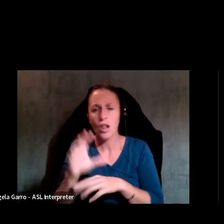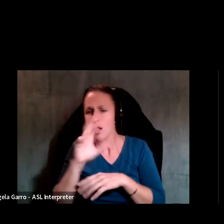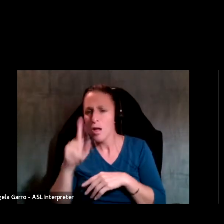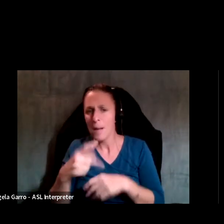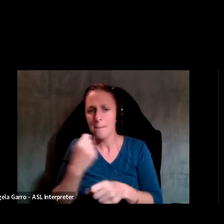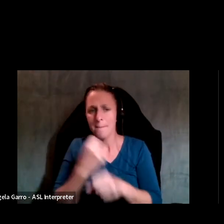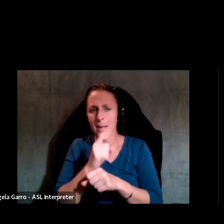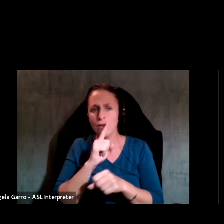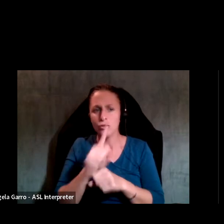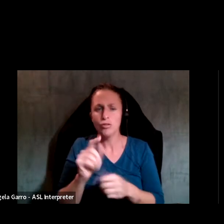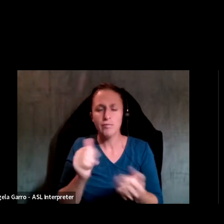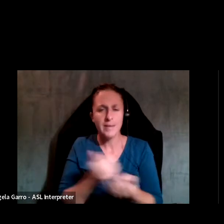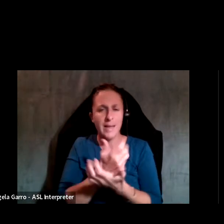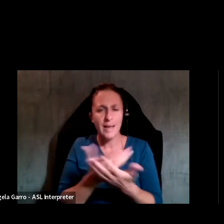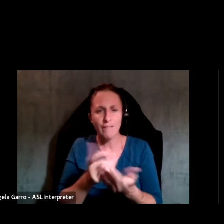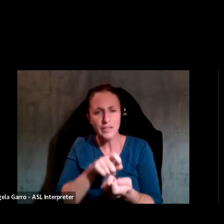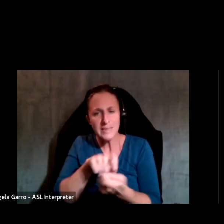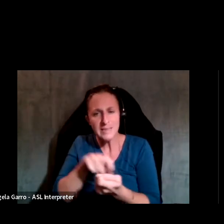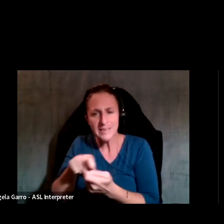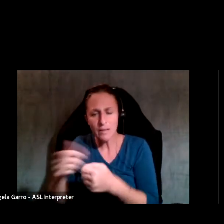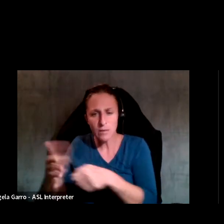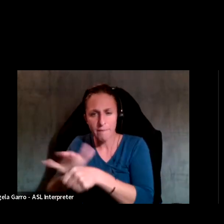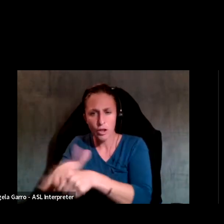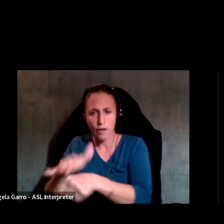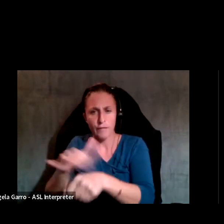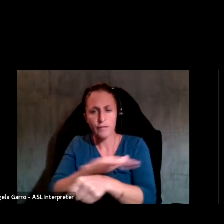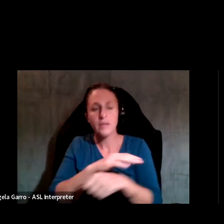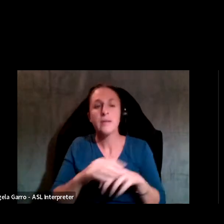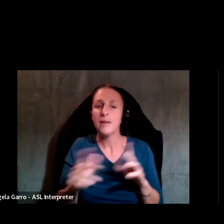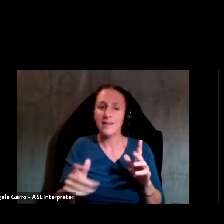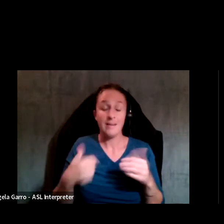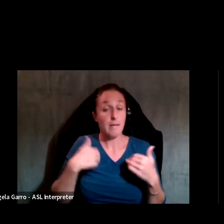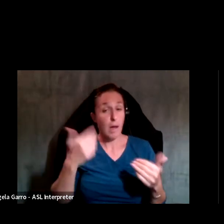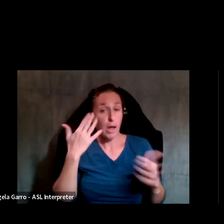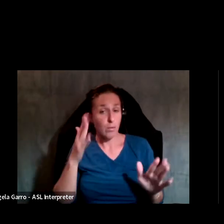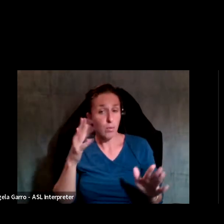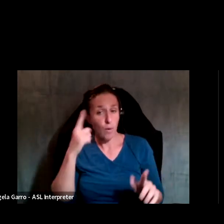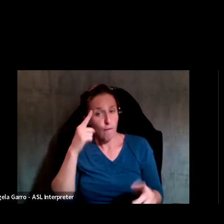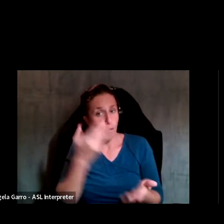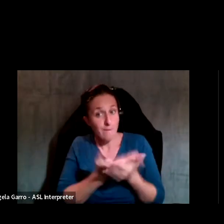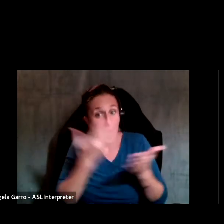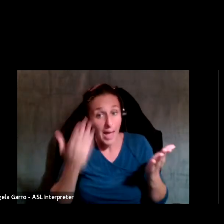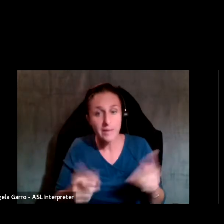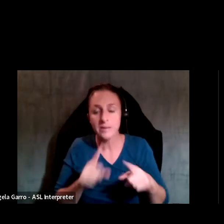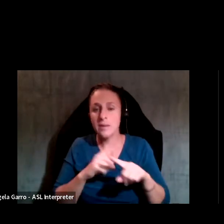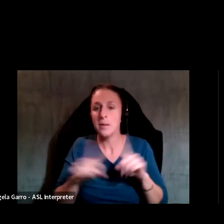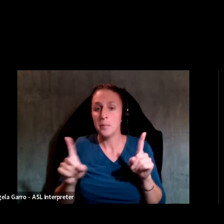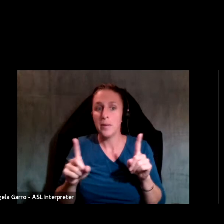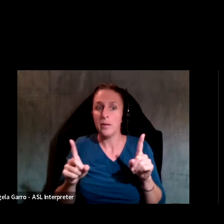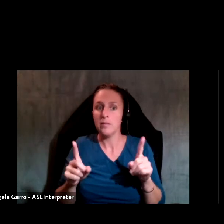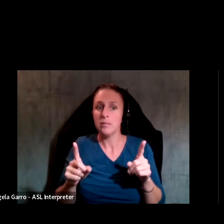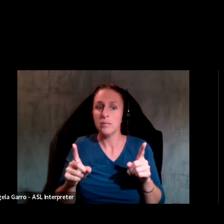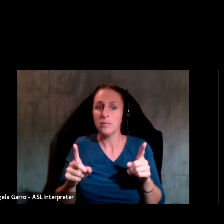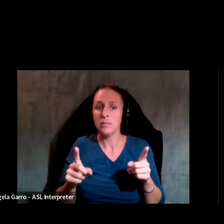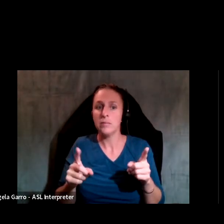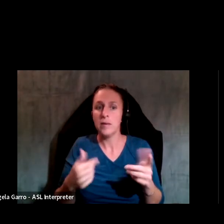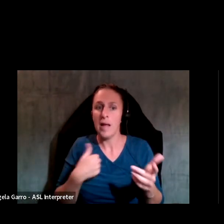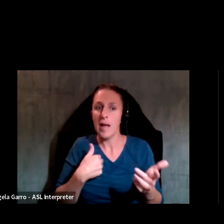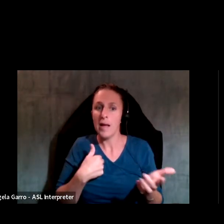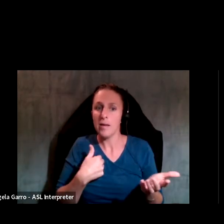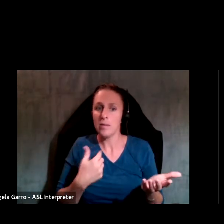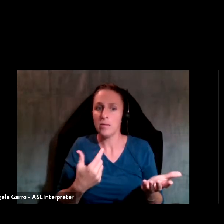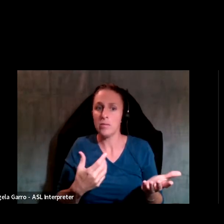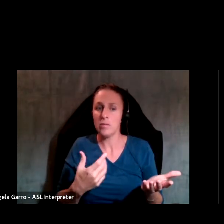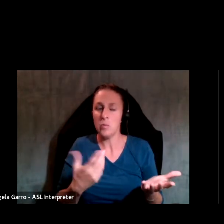that every detail is already covered. I mean, I don't know that for a fact, but I mean, I'd like to think that we do